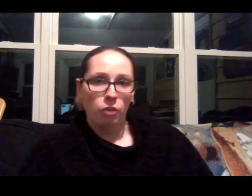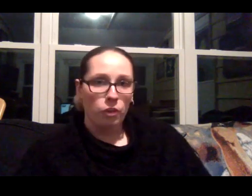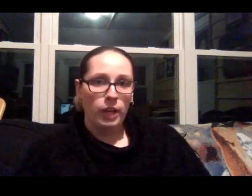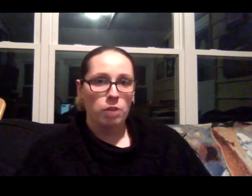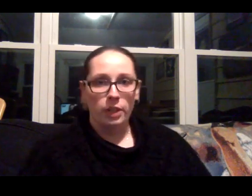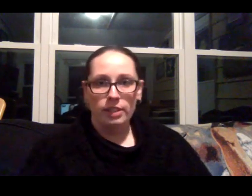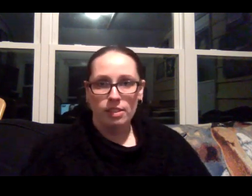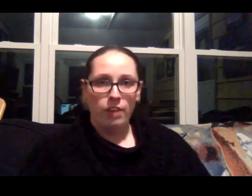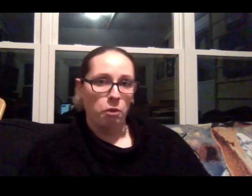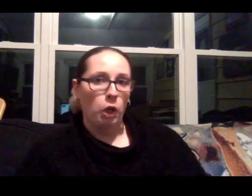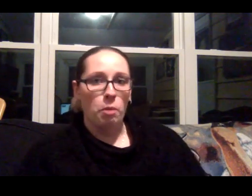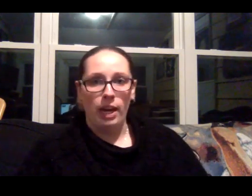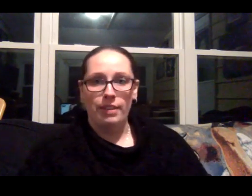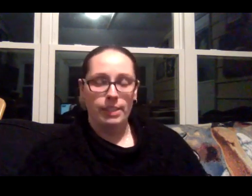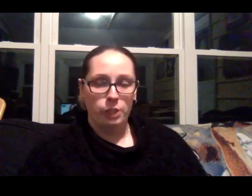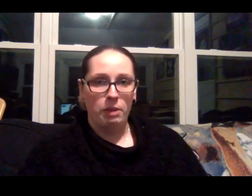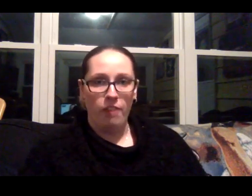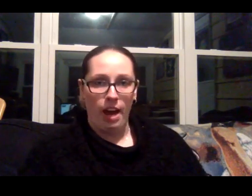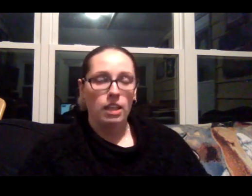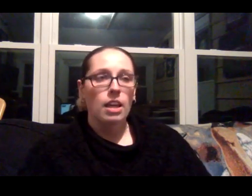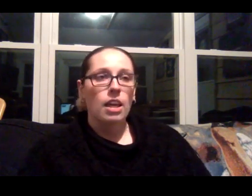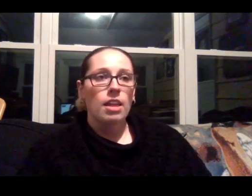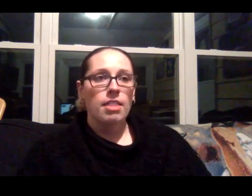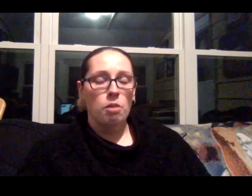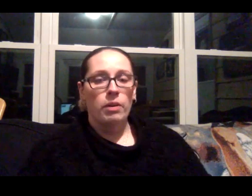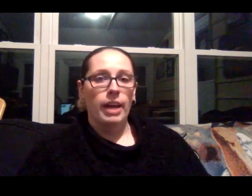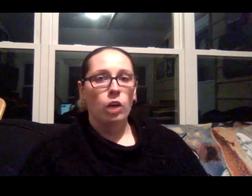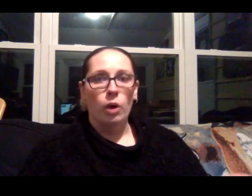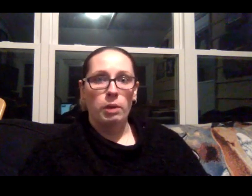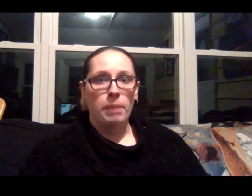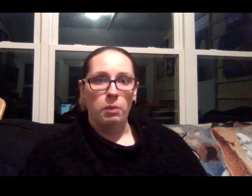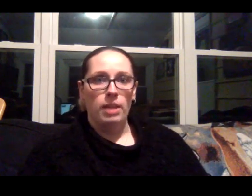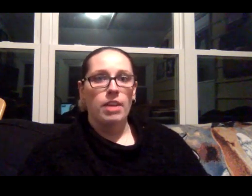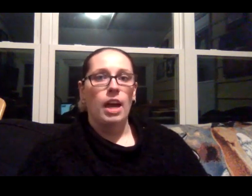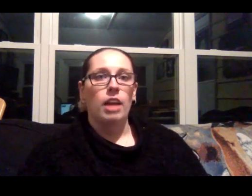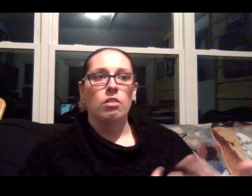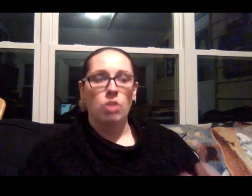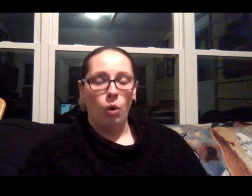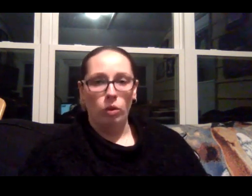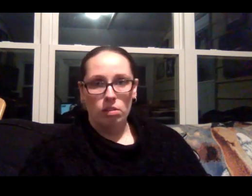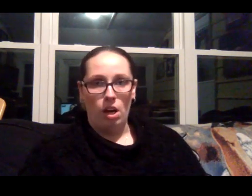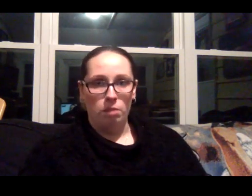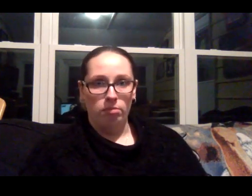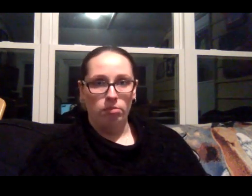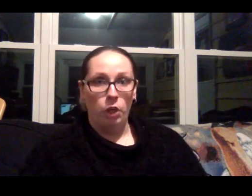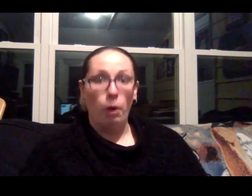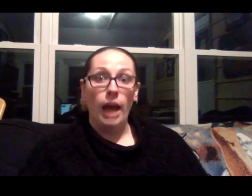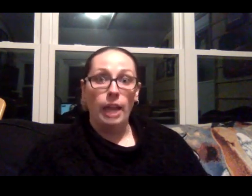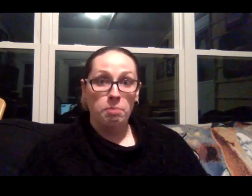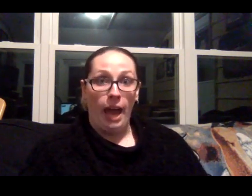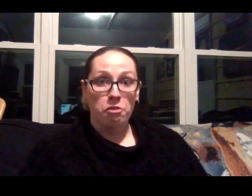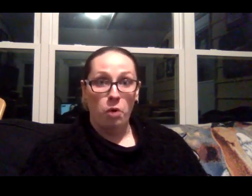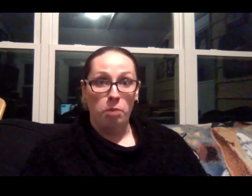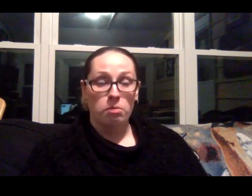we're going to close for a few days. We're going to disinfect. We're going to go back. Everything's going to be fine. Then we were kind of going week by week. Then the whole, you know,